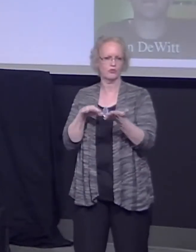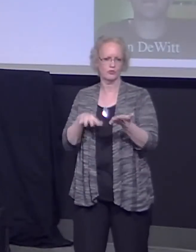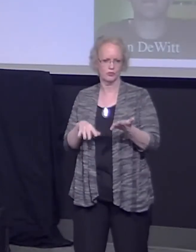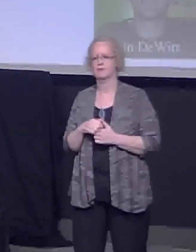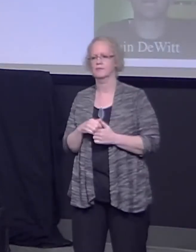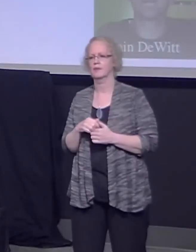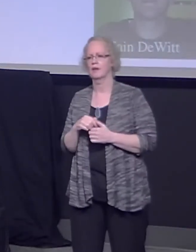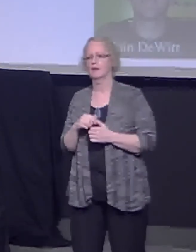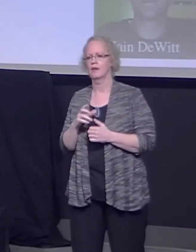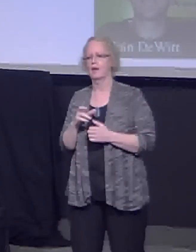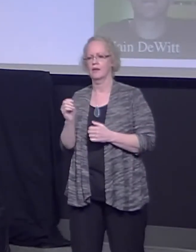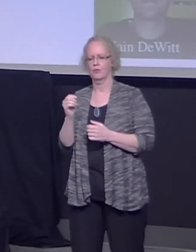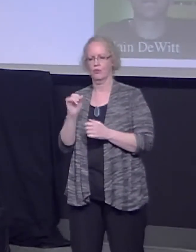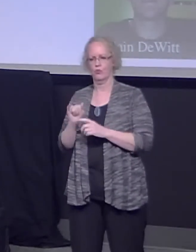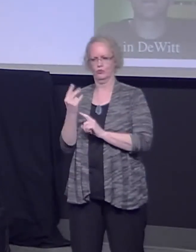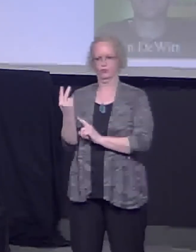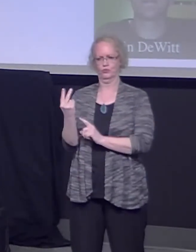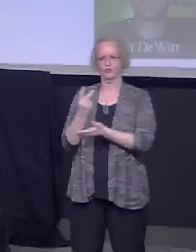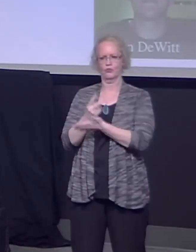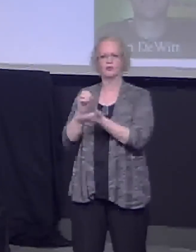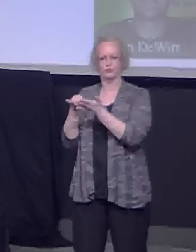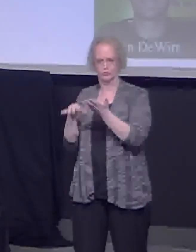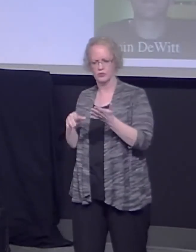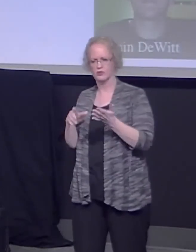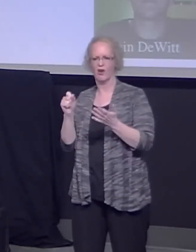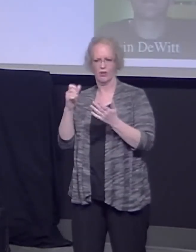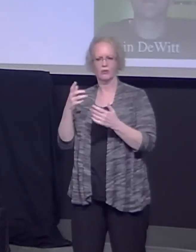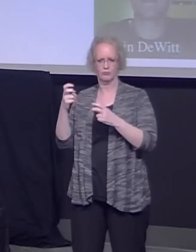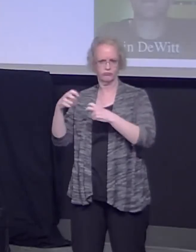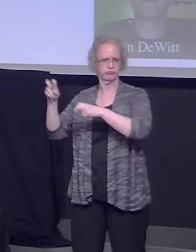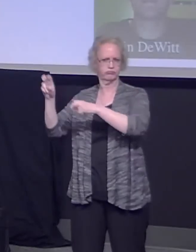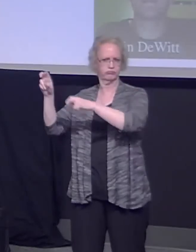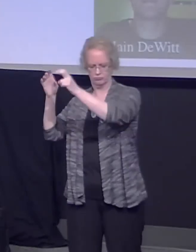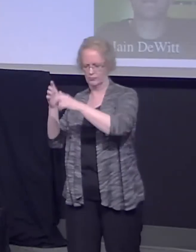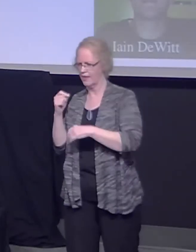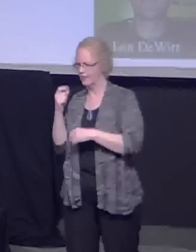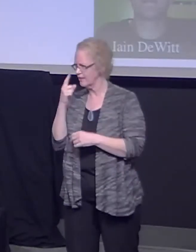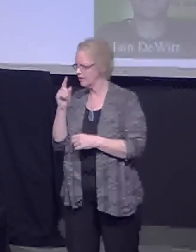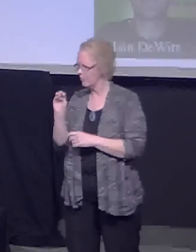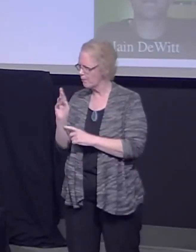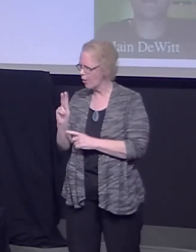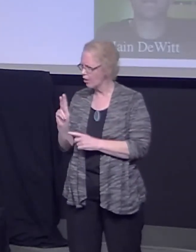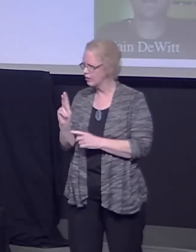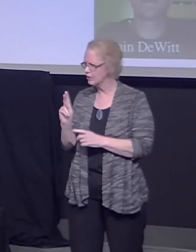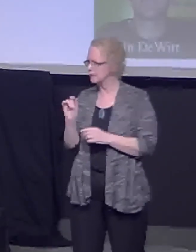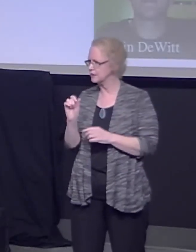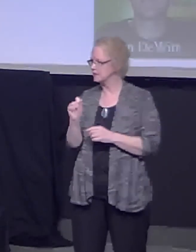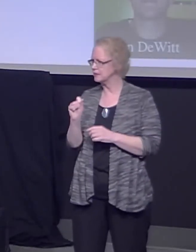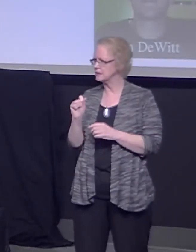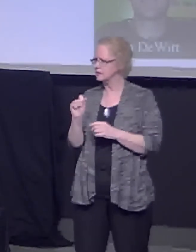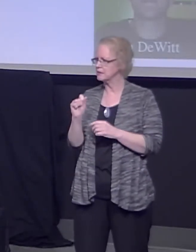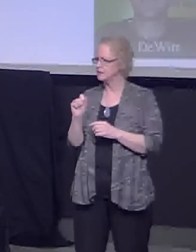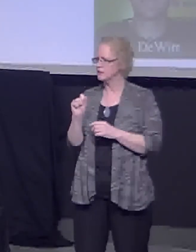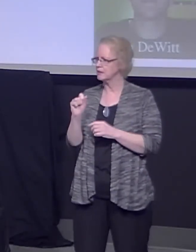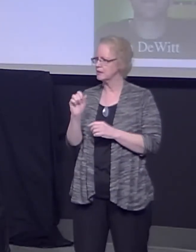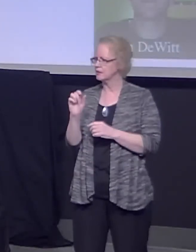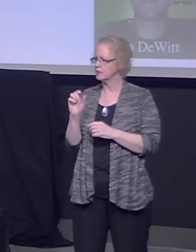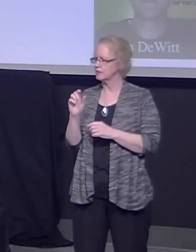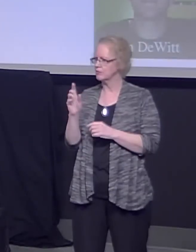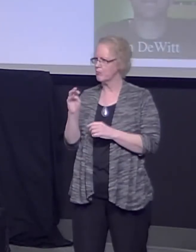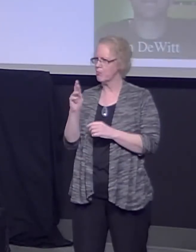talk. And they are also moving on. Mark has now with, I think, Google or Facebook, has a